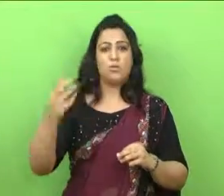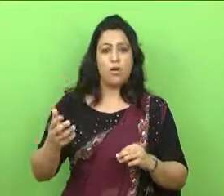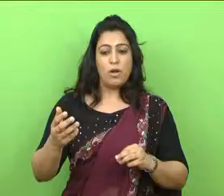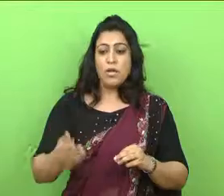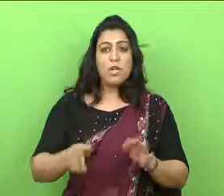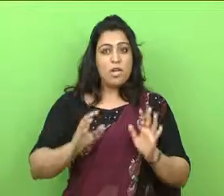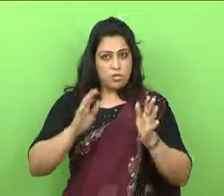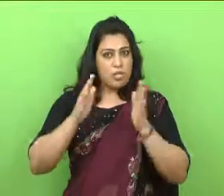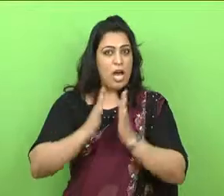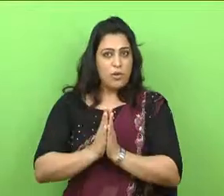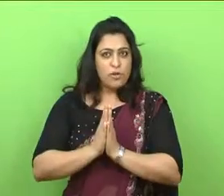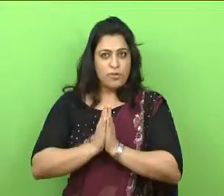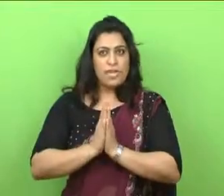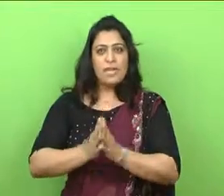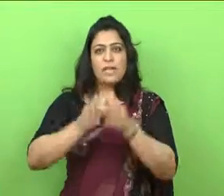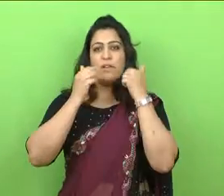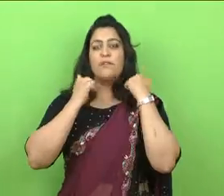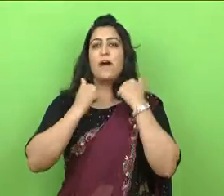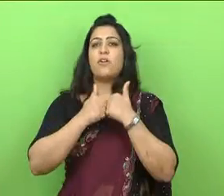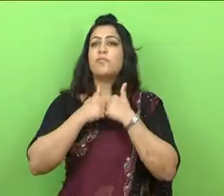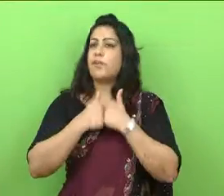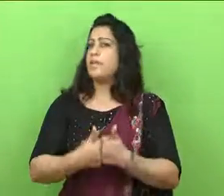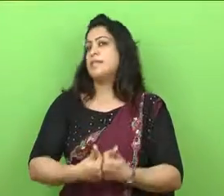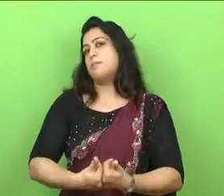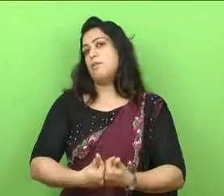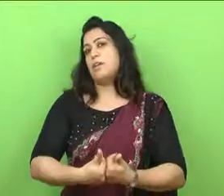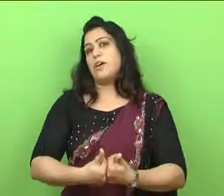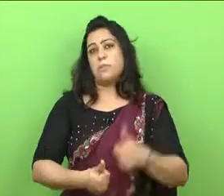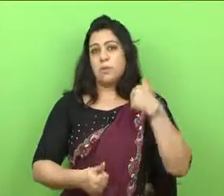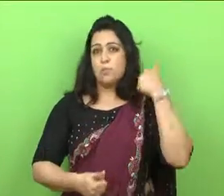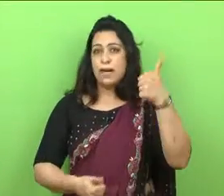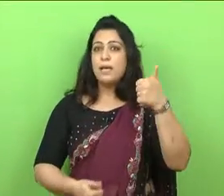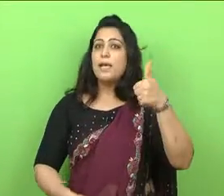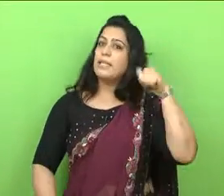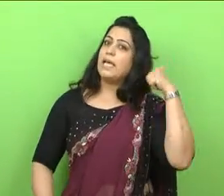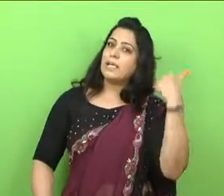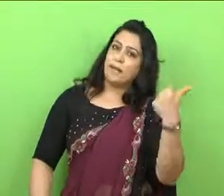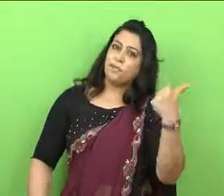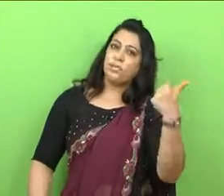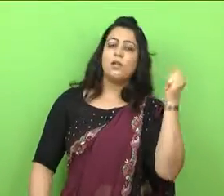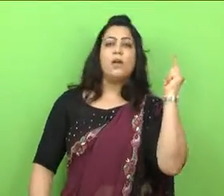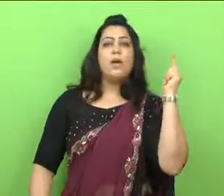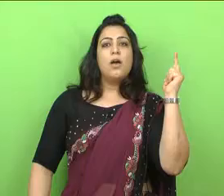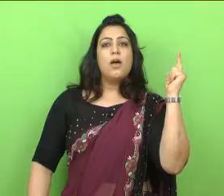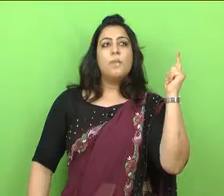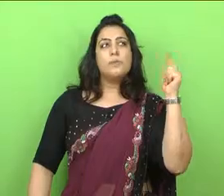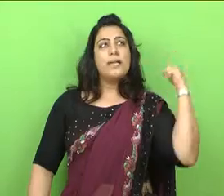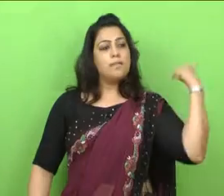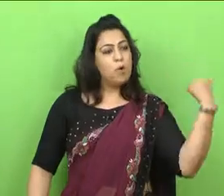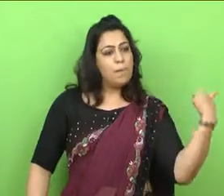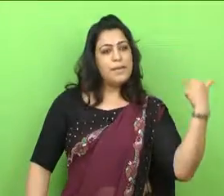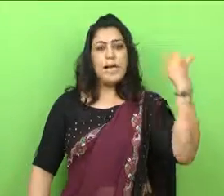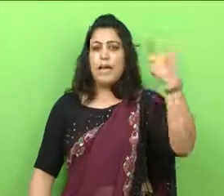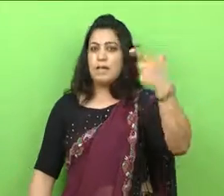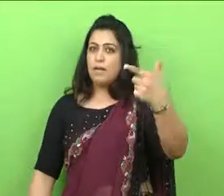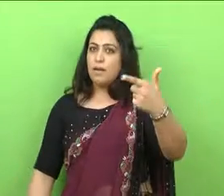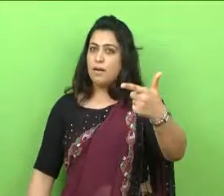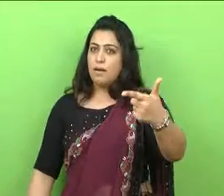wrong. So how you've seen that we found out three things about the argument. One, the assumption between the moped and